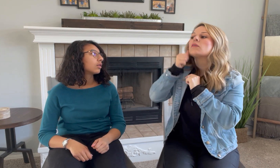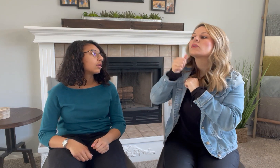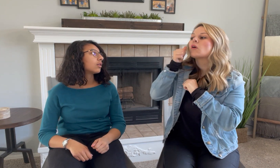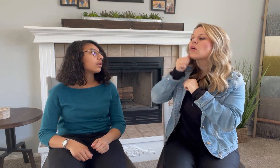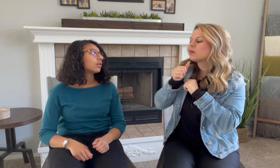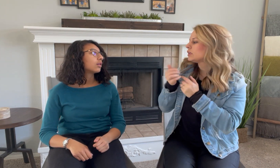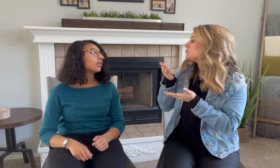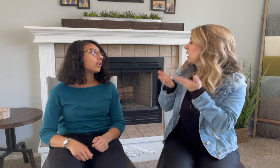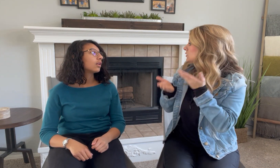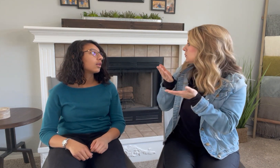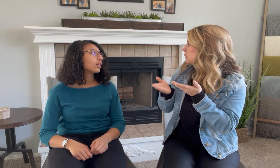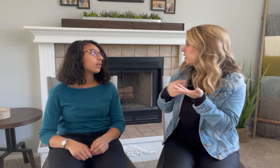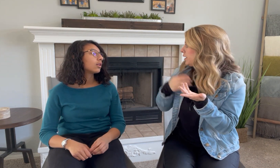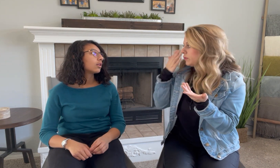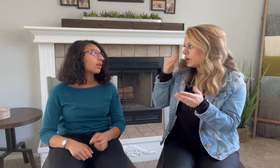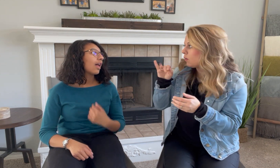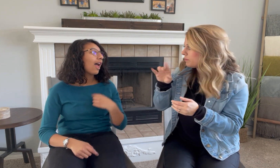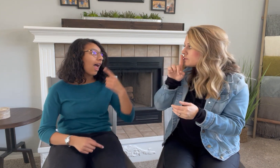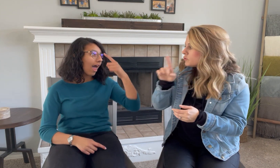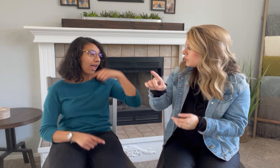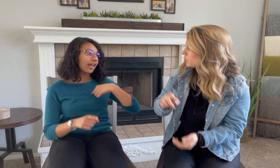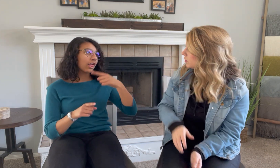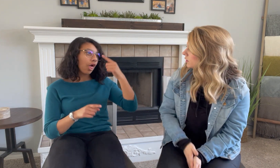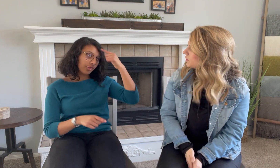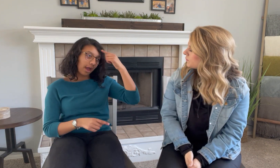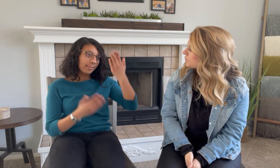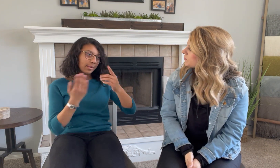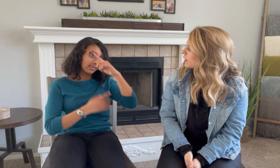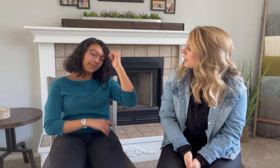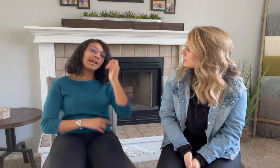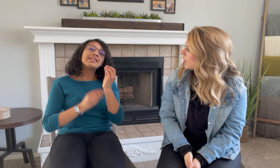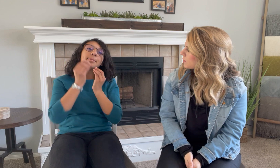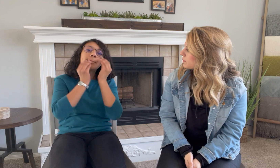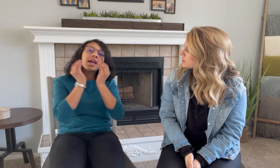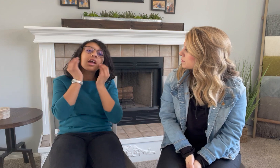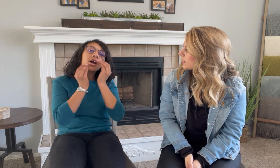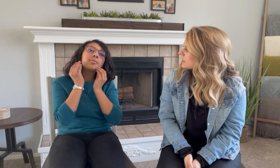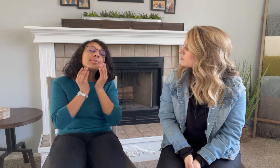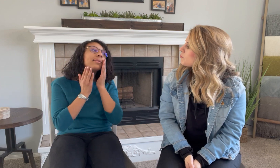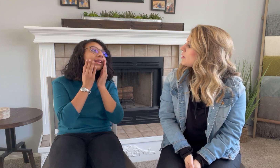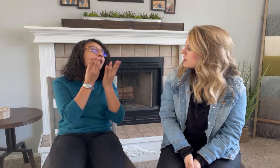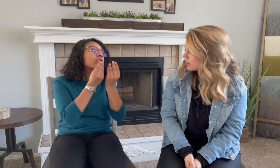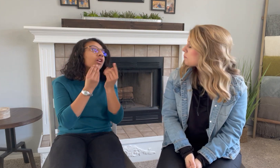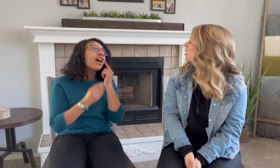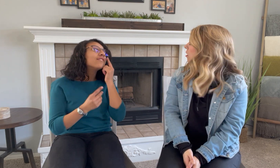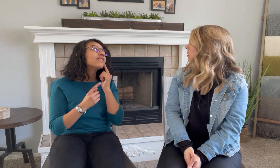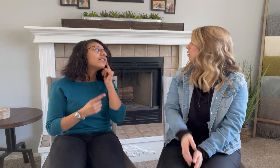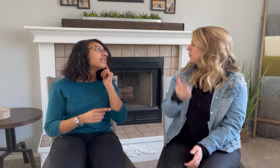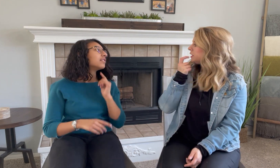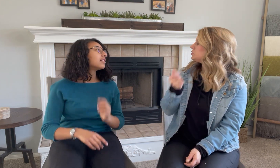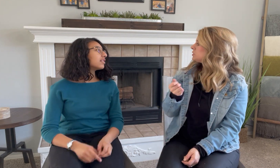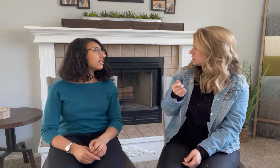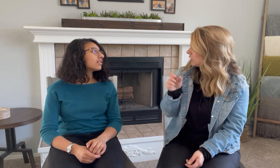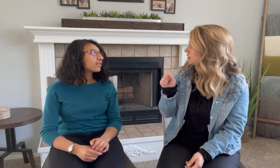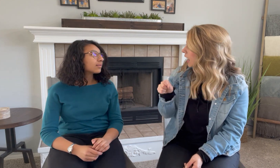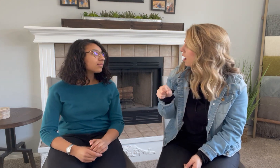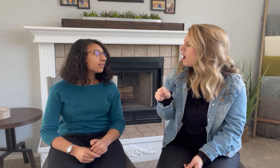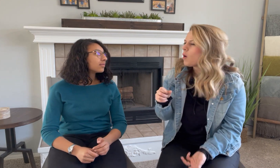around, girl. It's possible. I don't know if it's true. I thought maybe it's because of makeup. Oh, interesting. Yeah. Well,